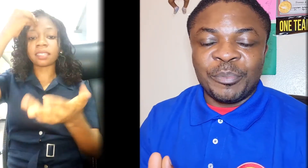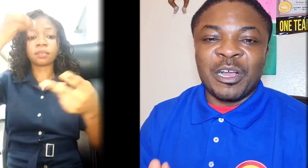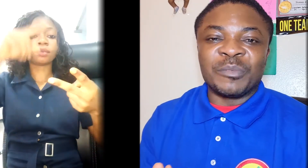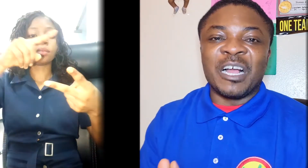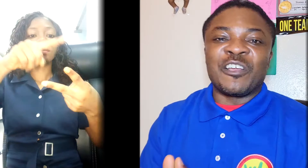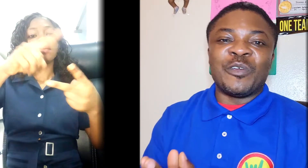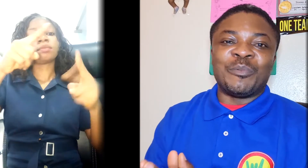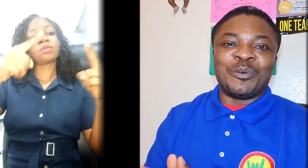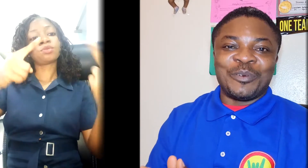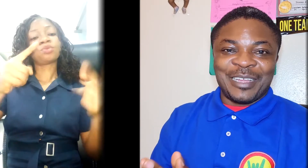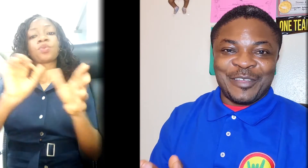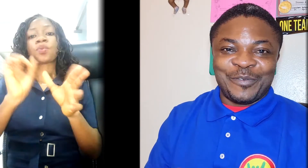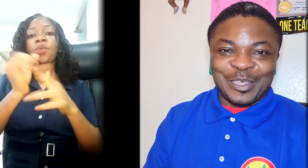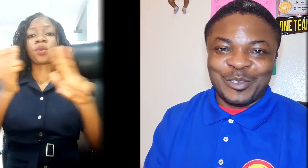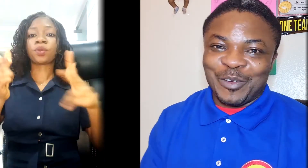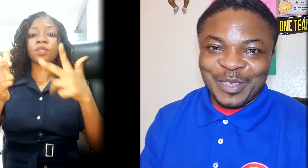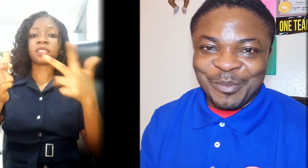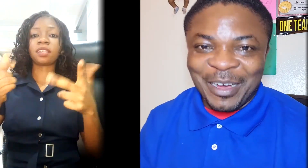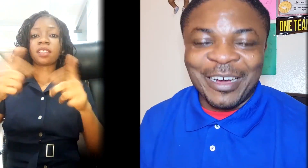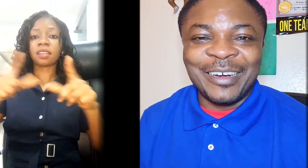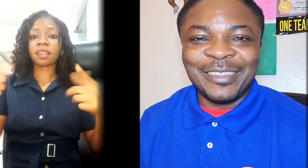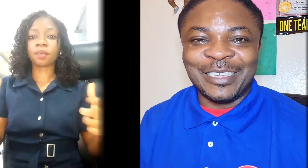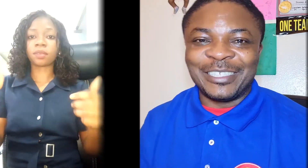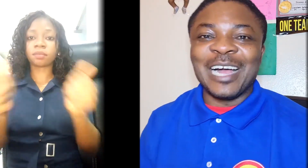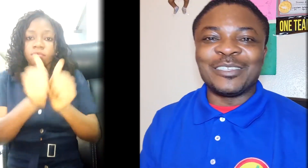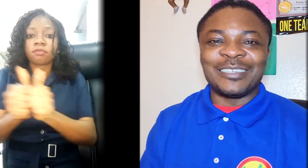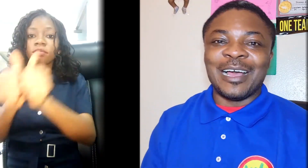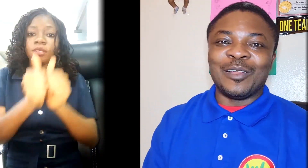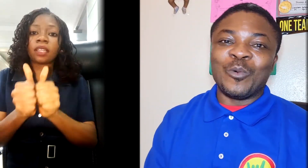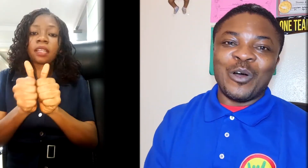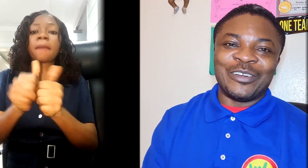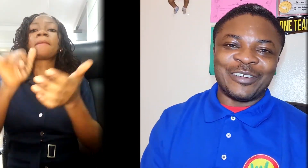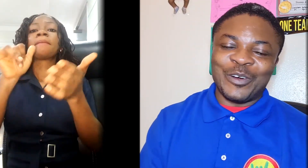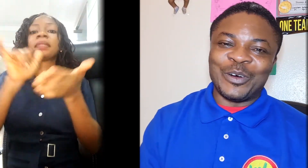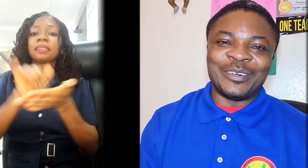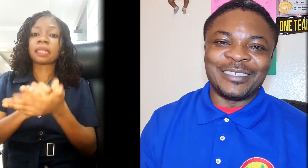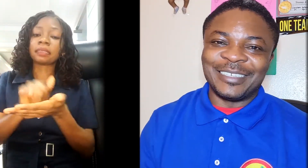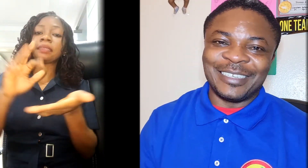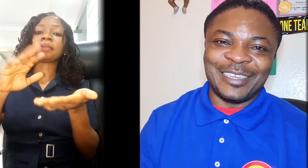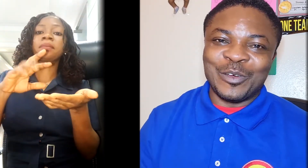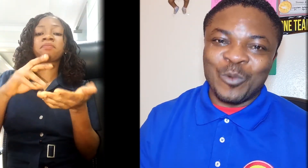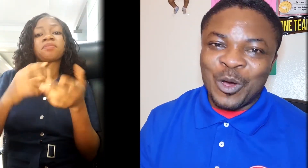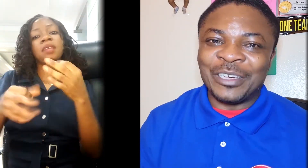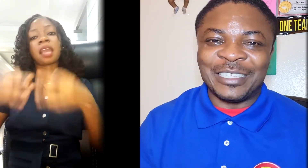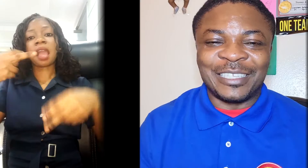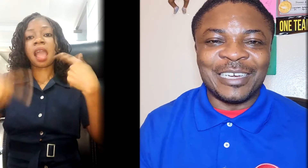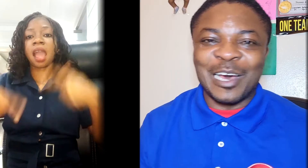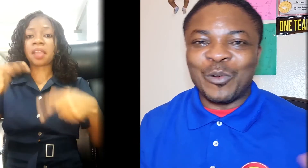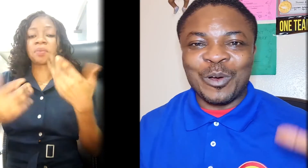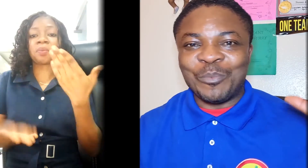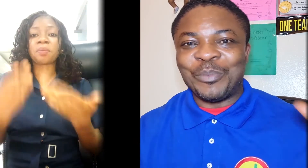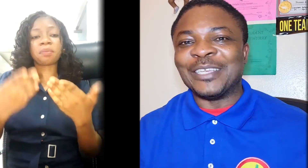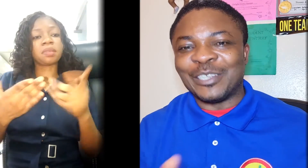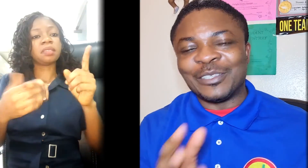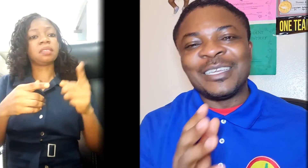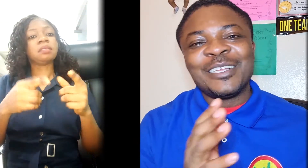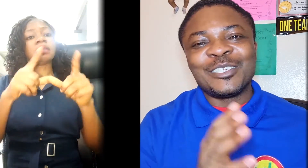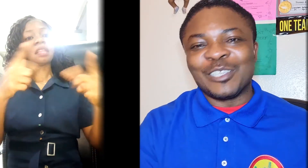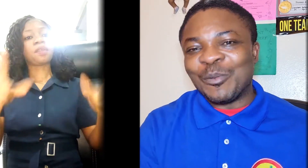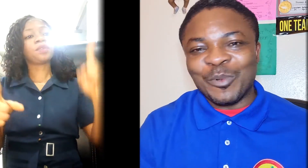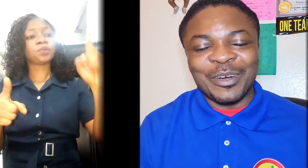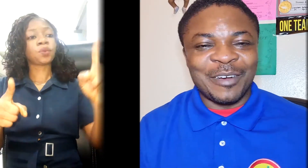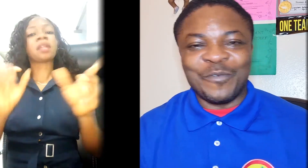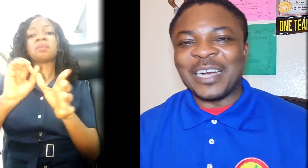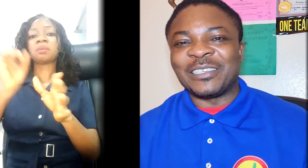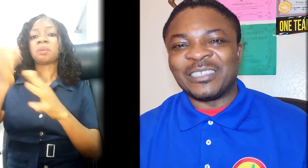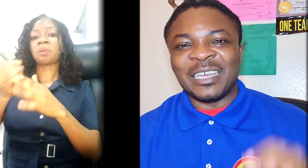So it becomes arguable if the 2 of them are the child's L1, or one is still L1, based on